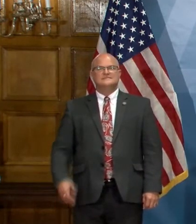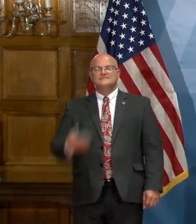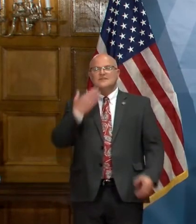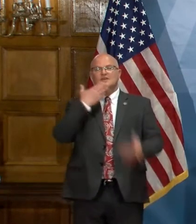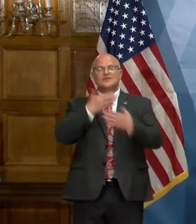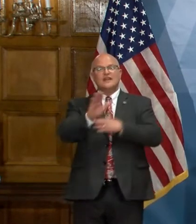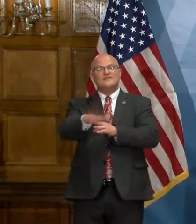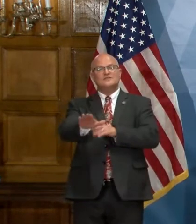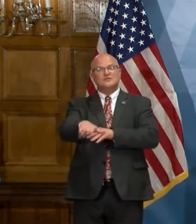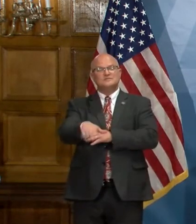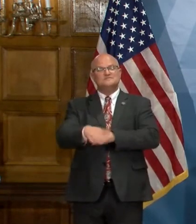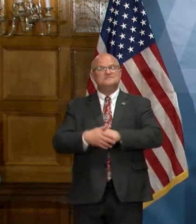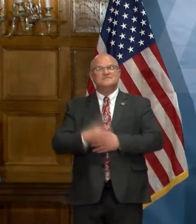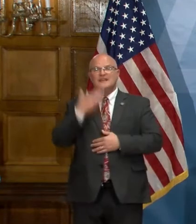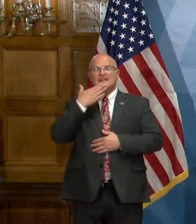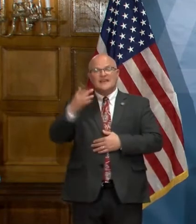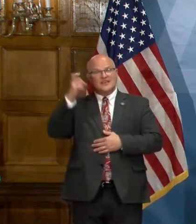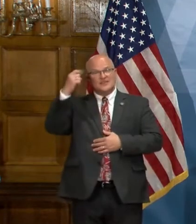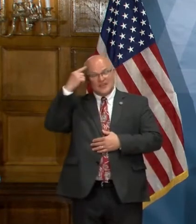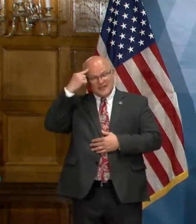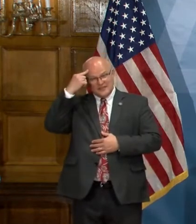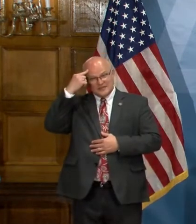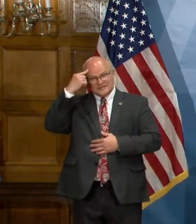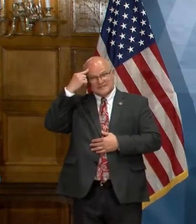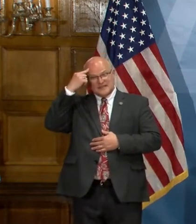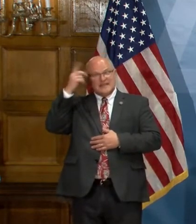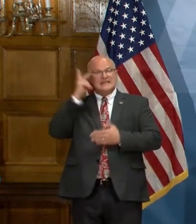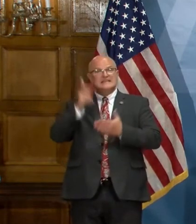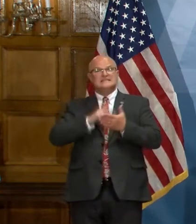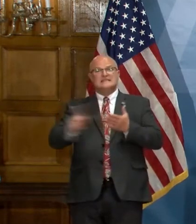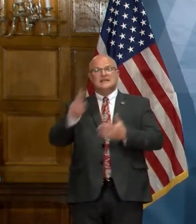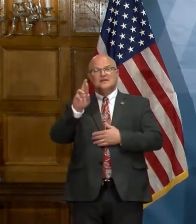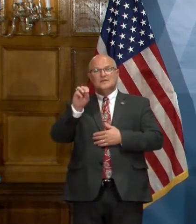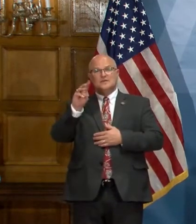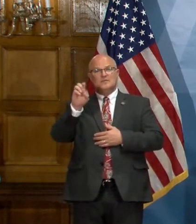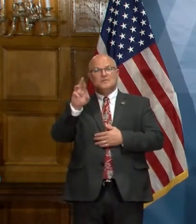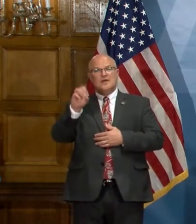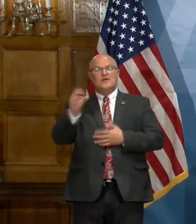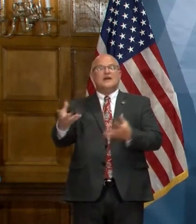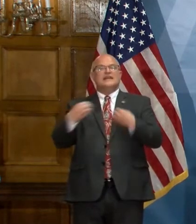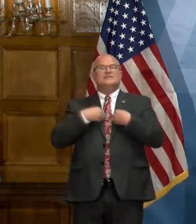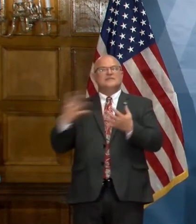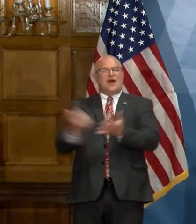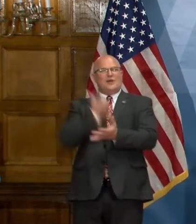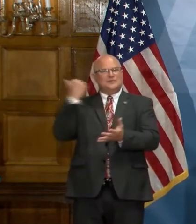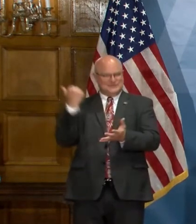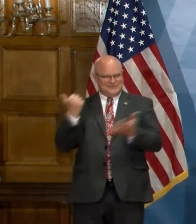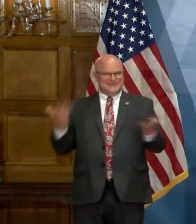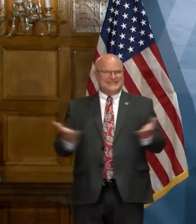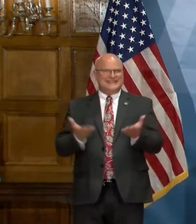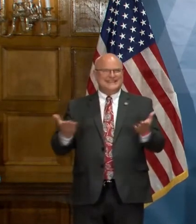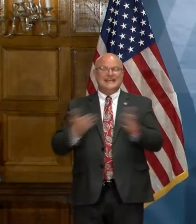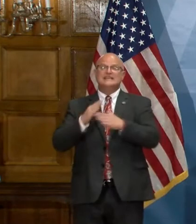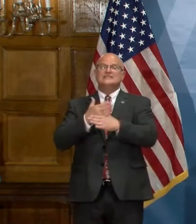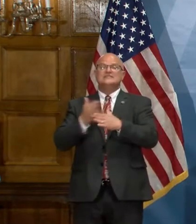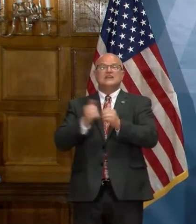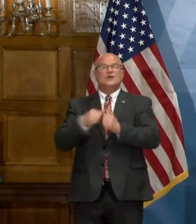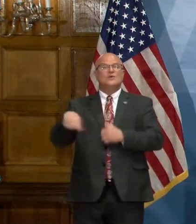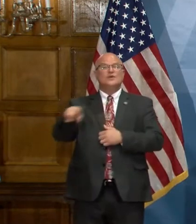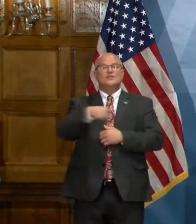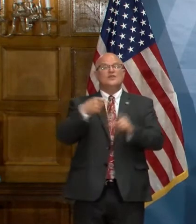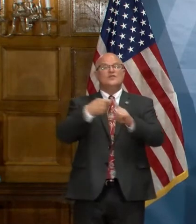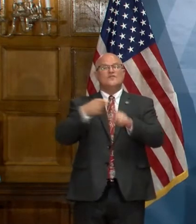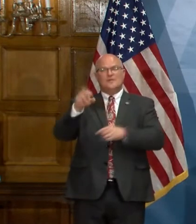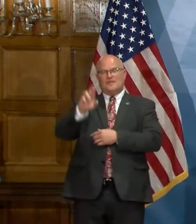Good afternoon. Thank you, Governor Hutchinson and Secretary Romero, for giving me the opportunity to share with you from